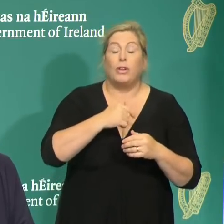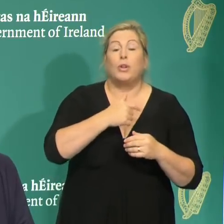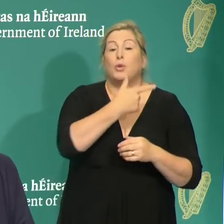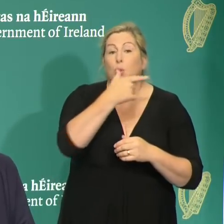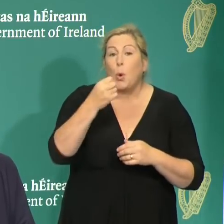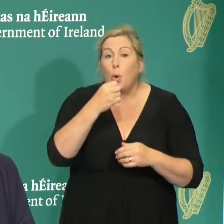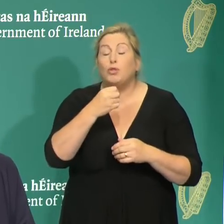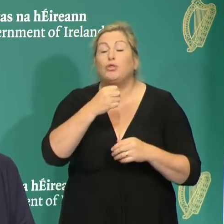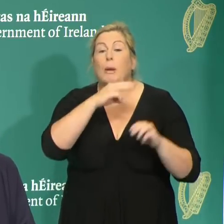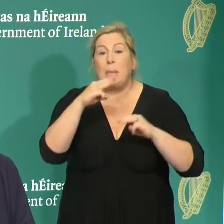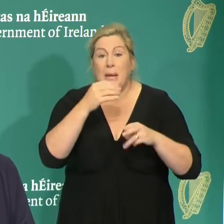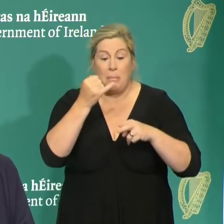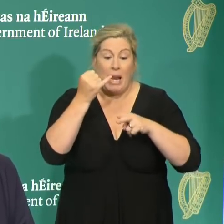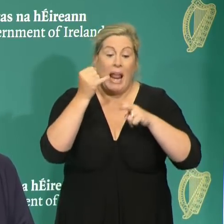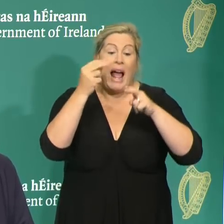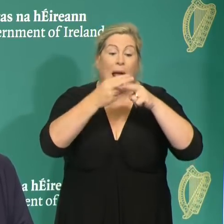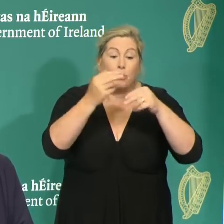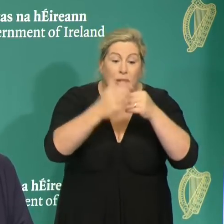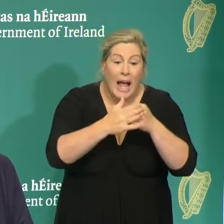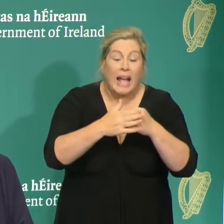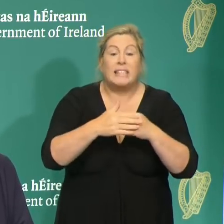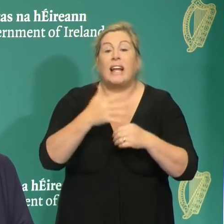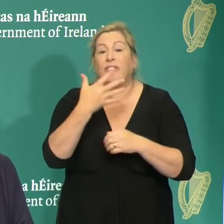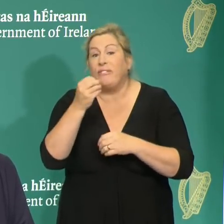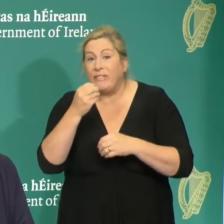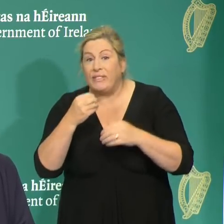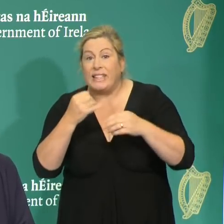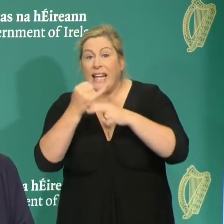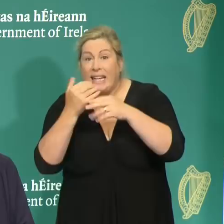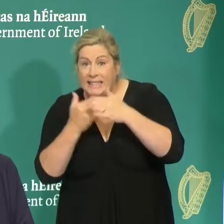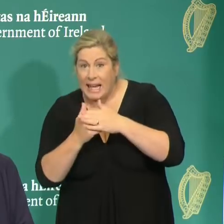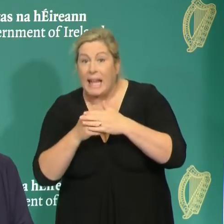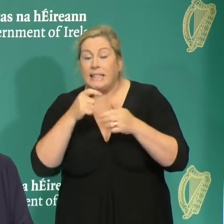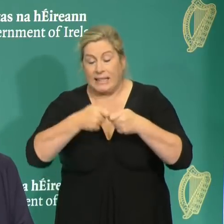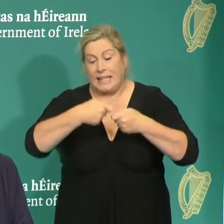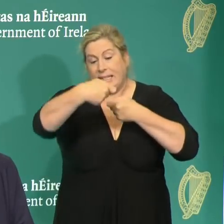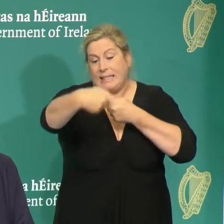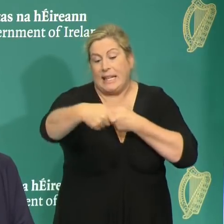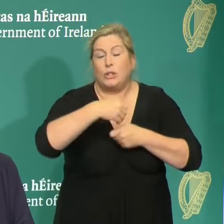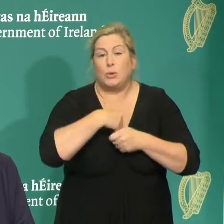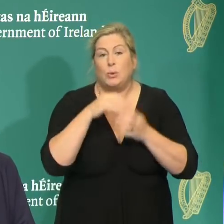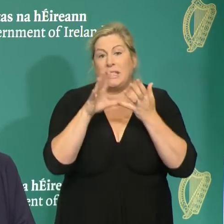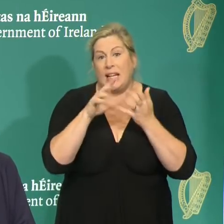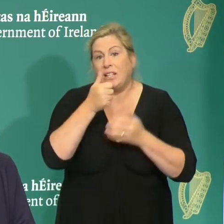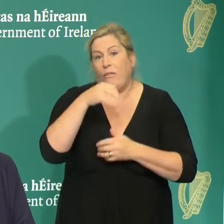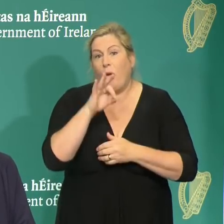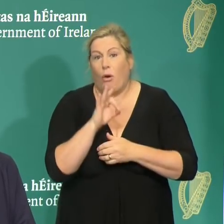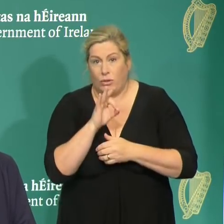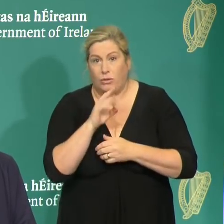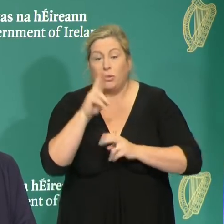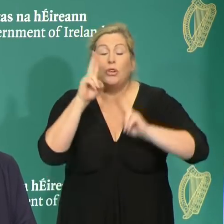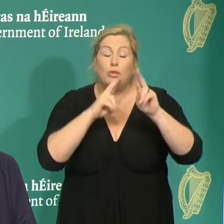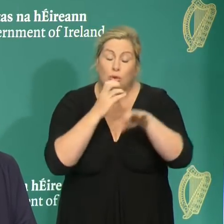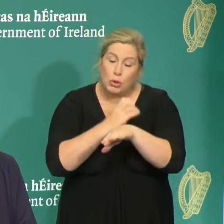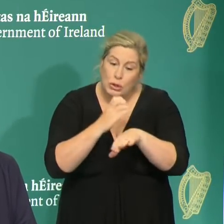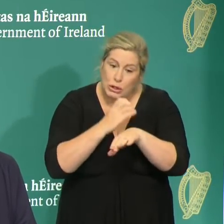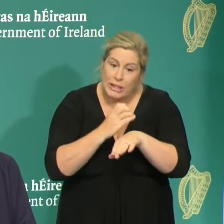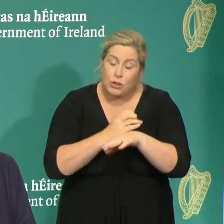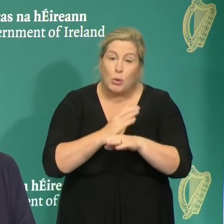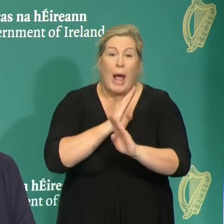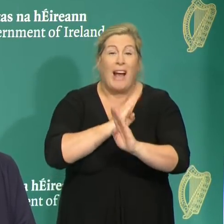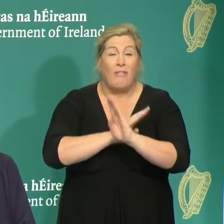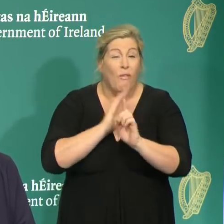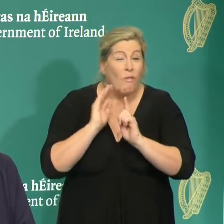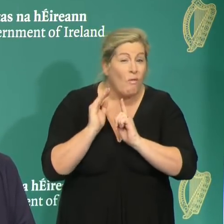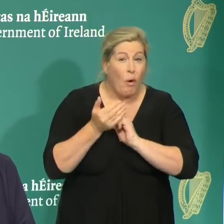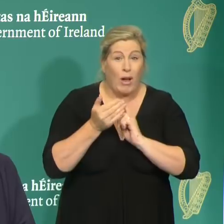at organised outdoor gatherings is being extended until the 10th of August. You should continue to avoid crowded